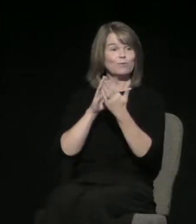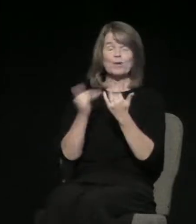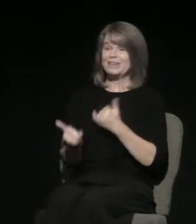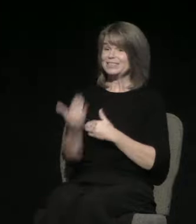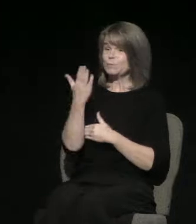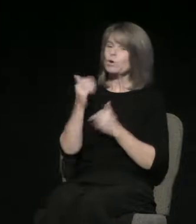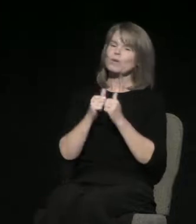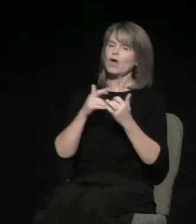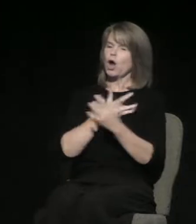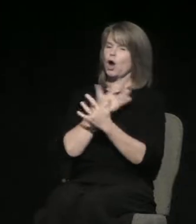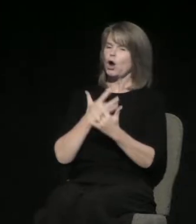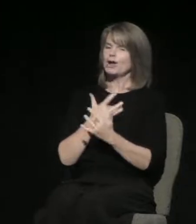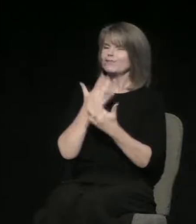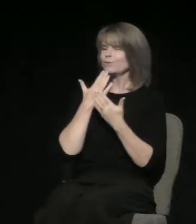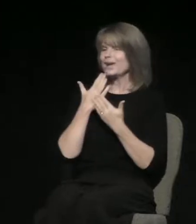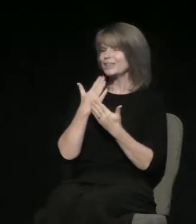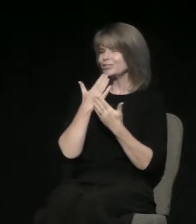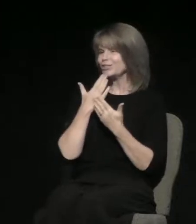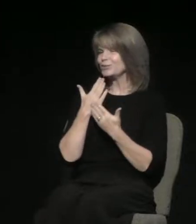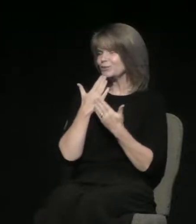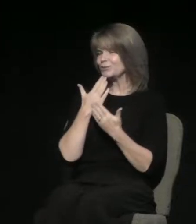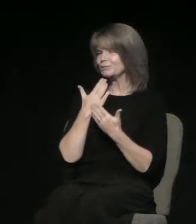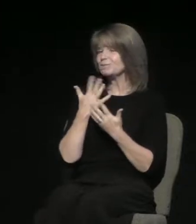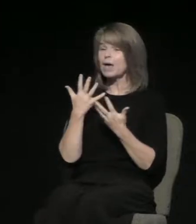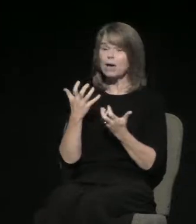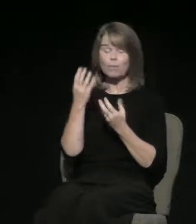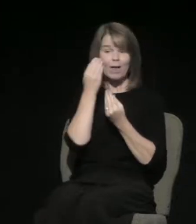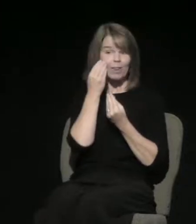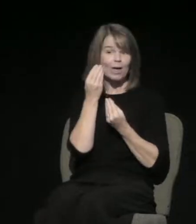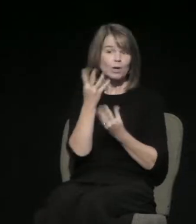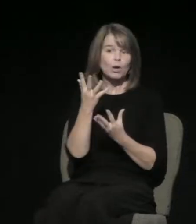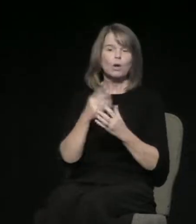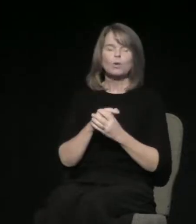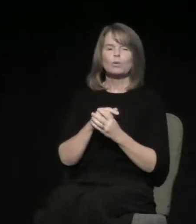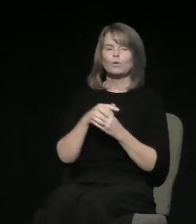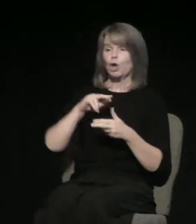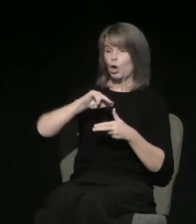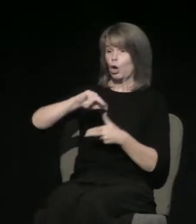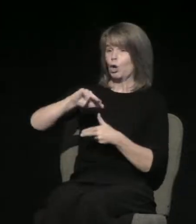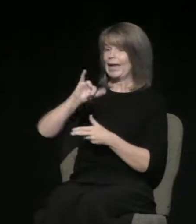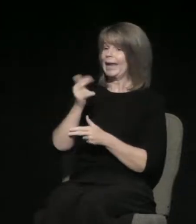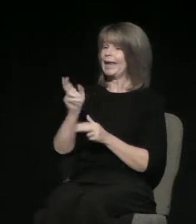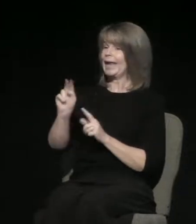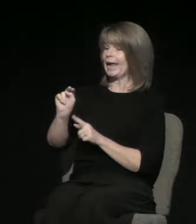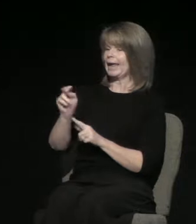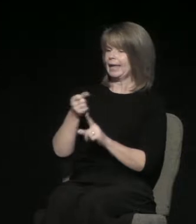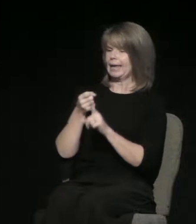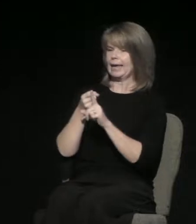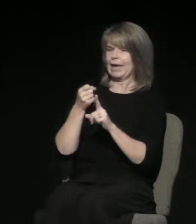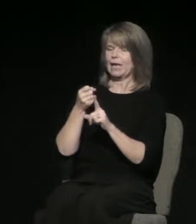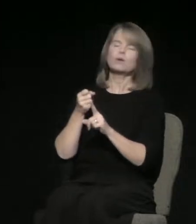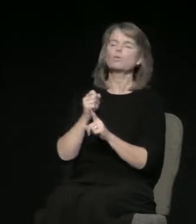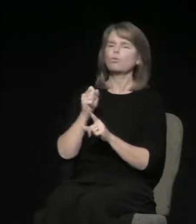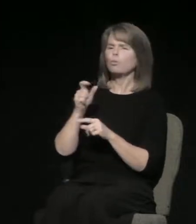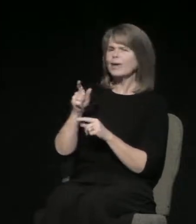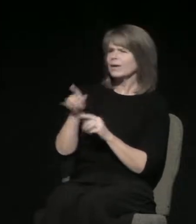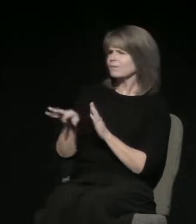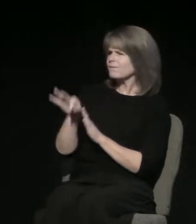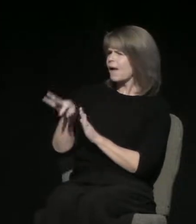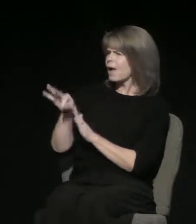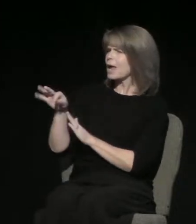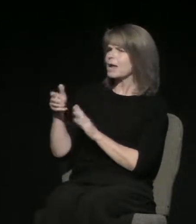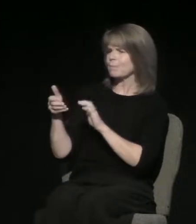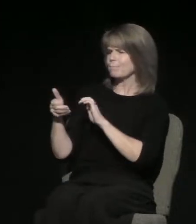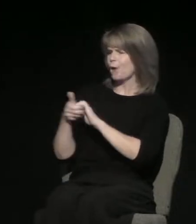Because I wanted to let you know That when Hurricane Ian hit We established our partners When we saw that it was going into that